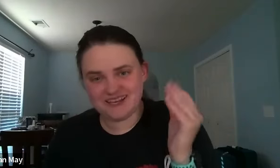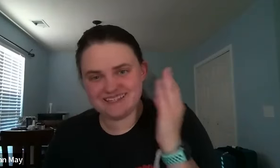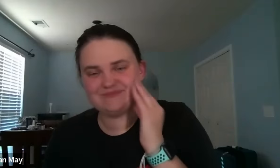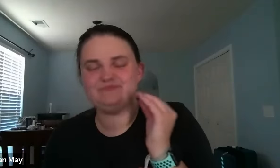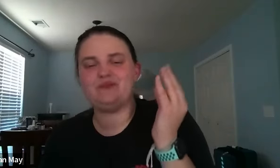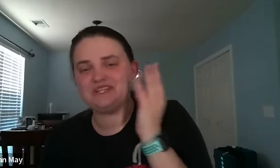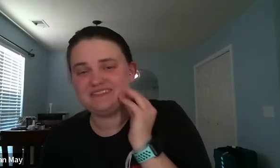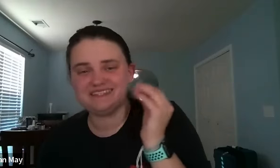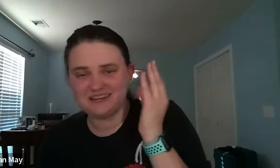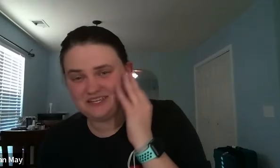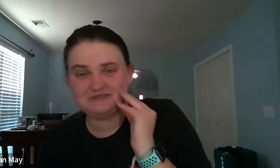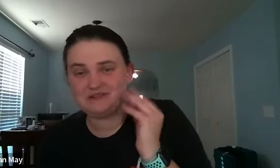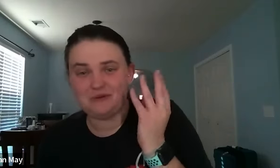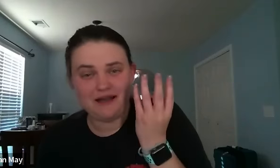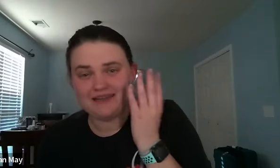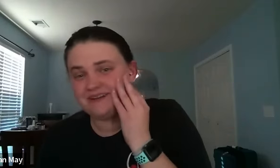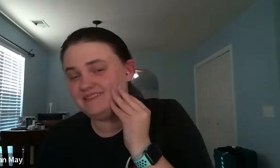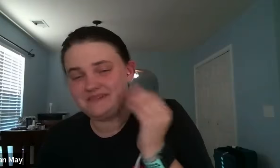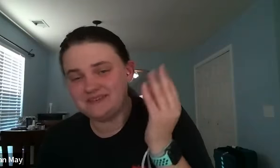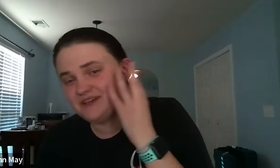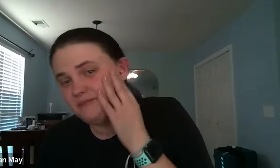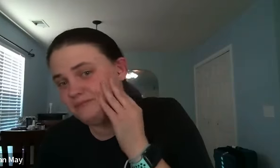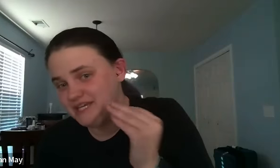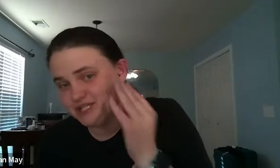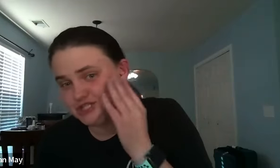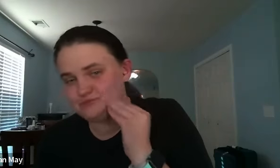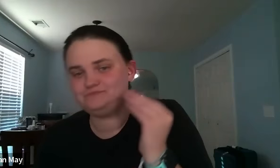fuzz, which I think is kind of cute. Don't know why, but I love it. So peach.